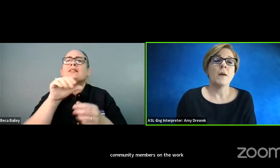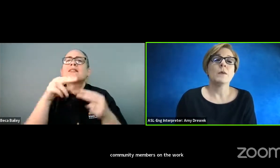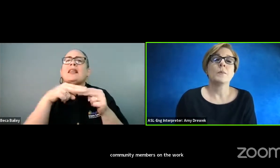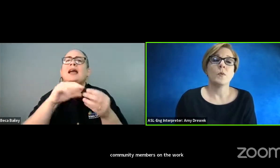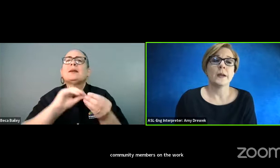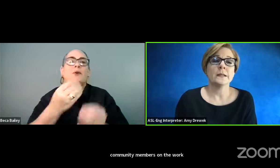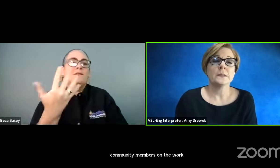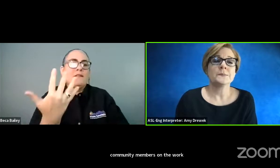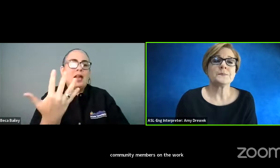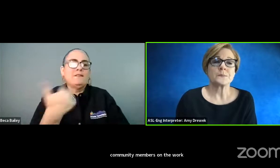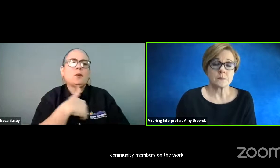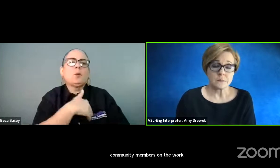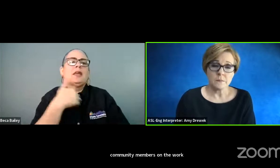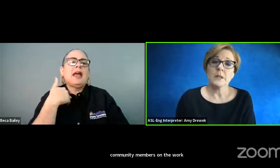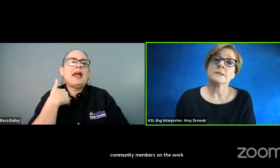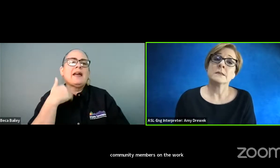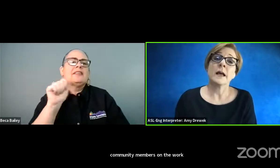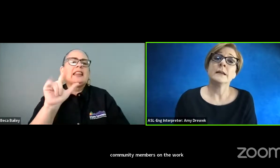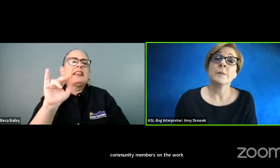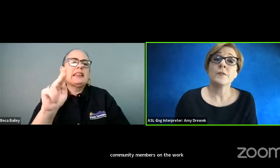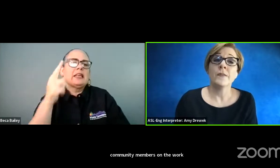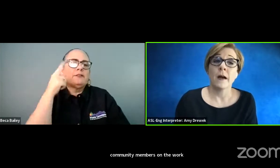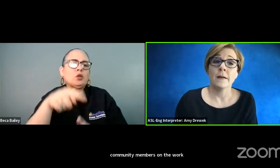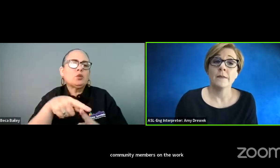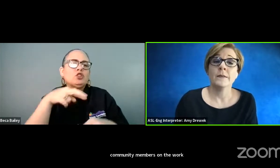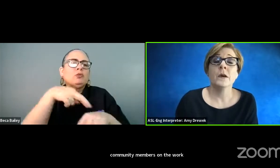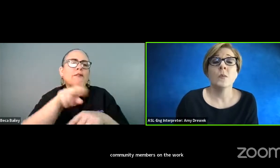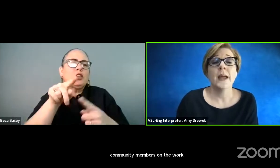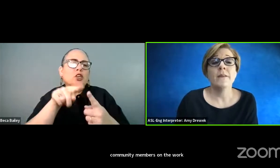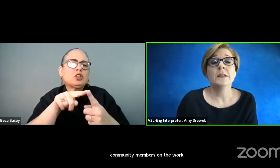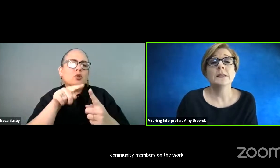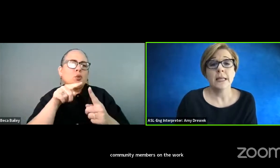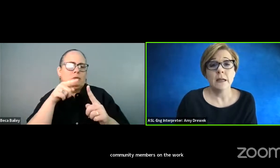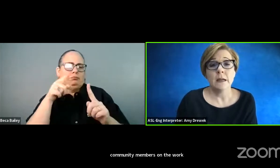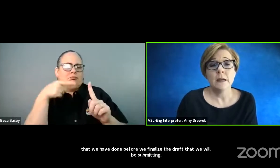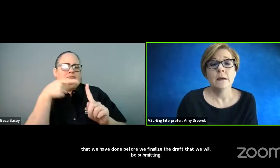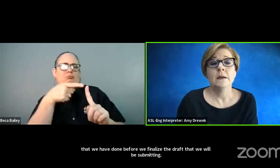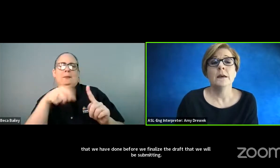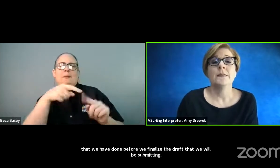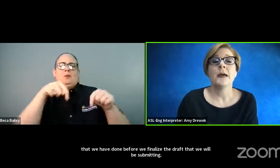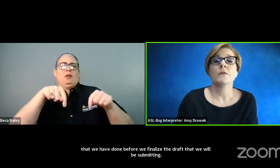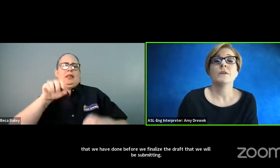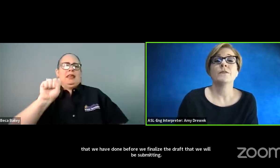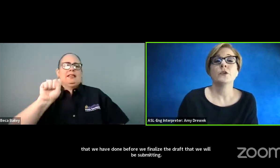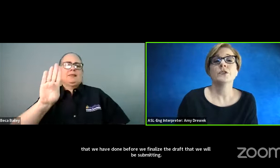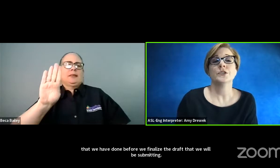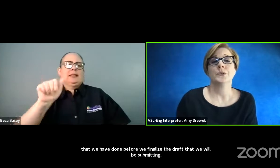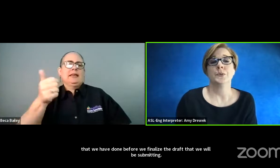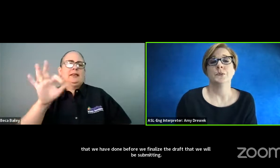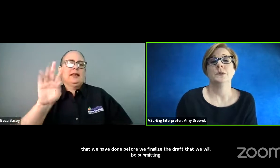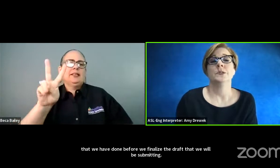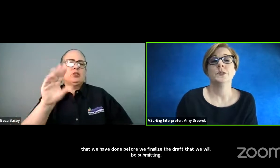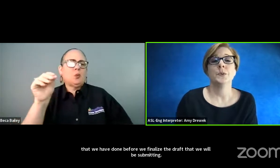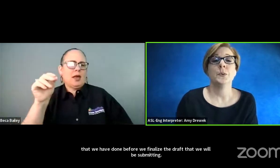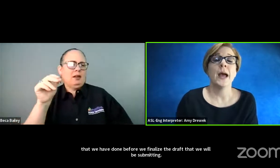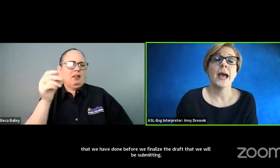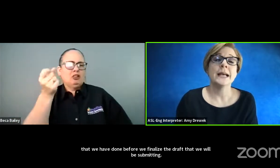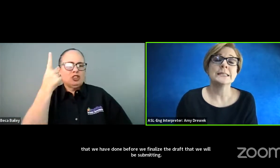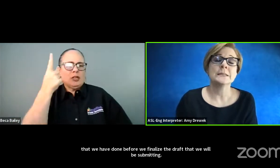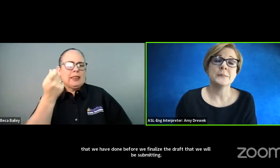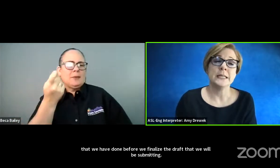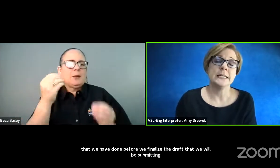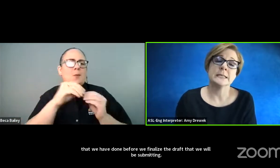On the PowerPoint, slide number 5, we have a link that refers you